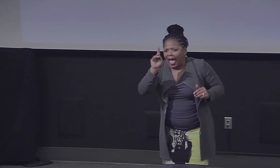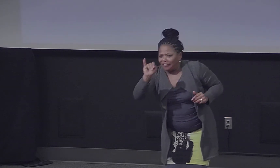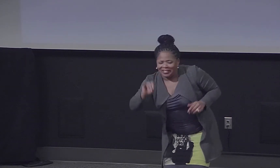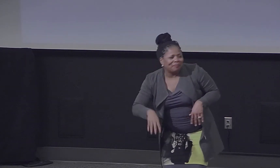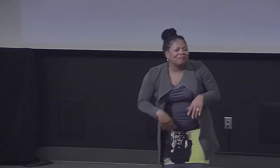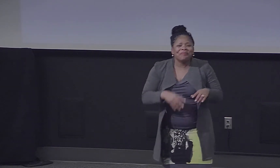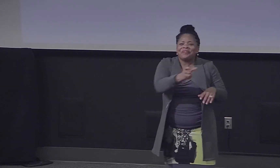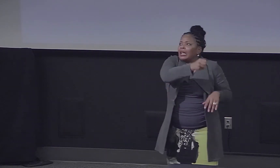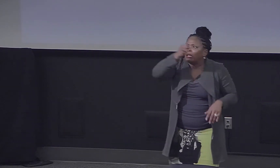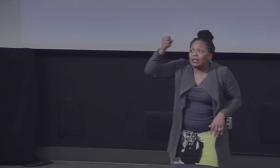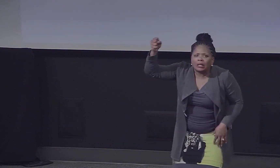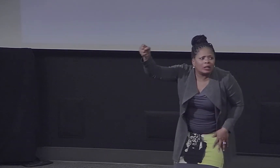Once